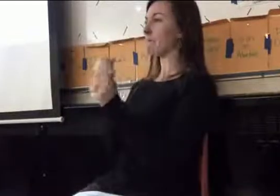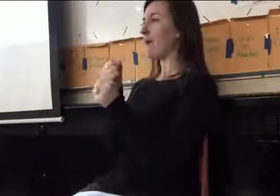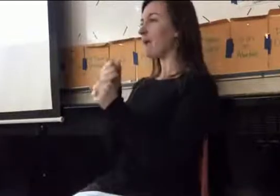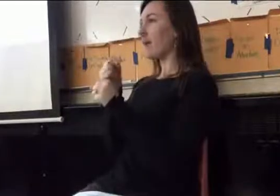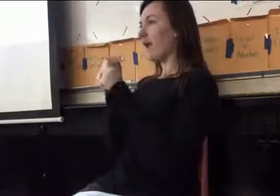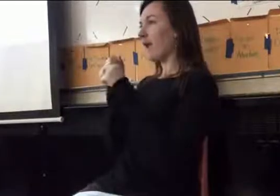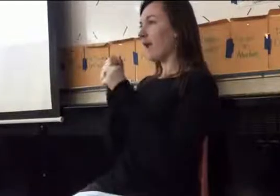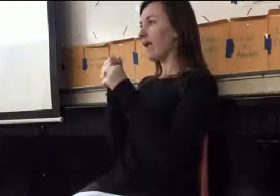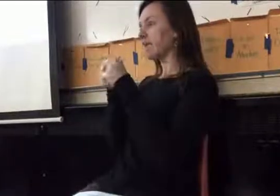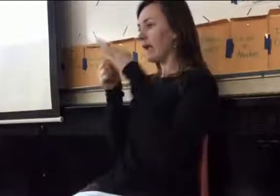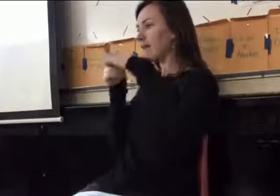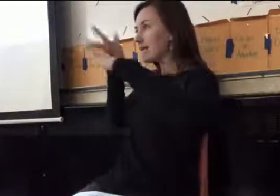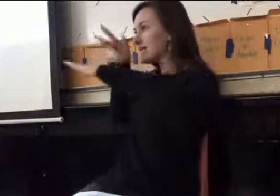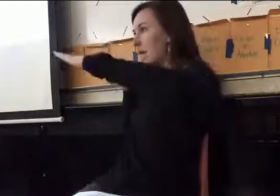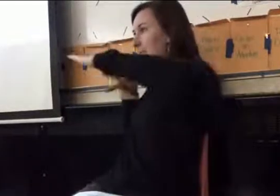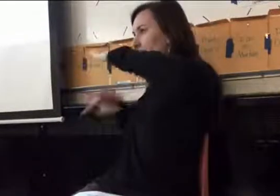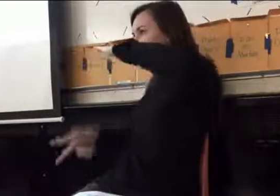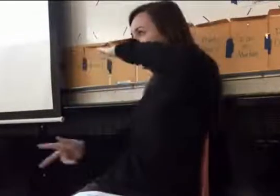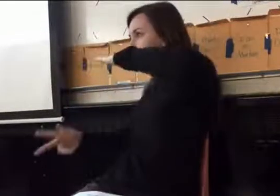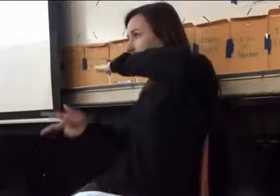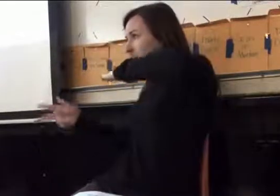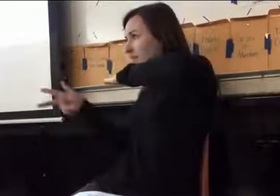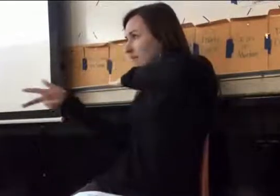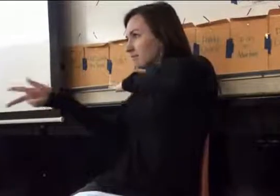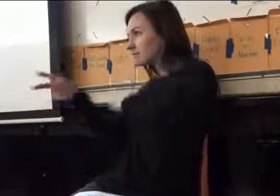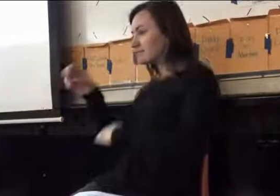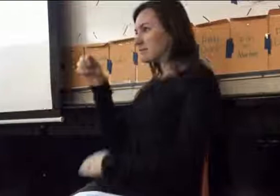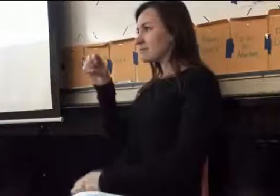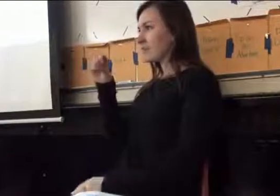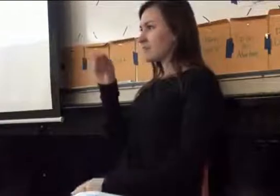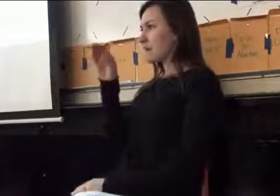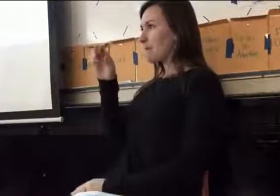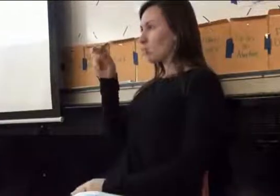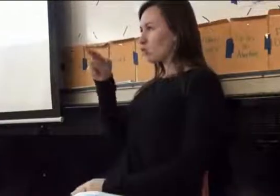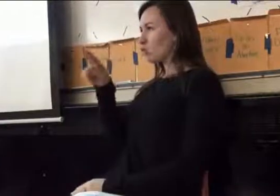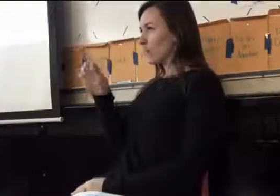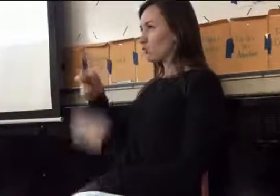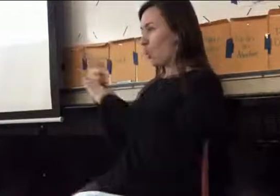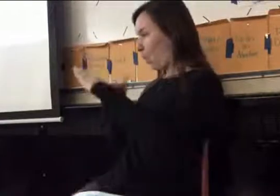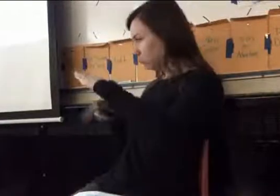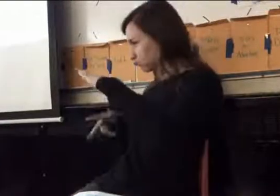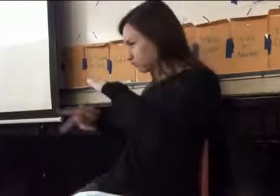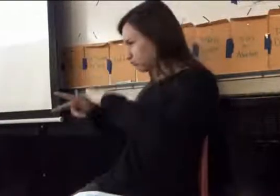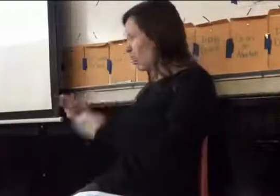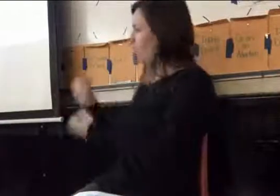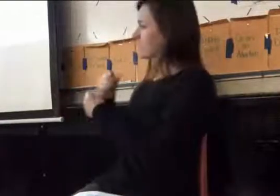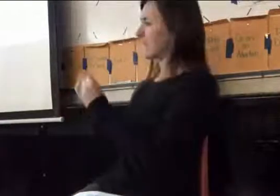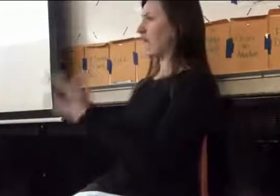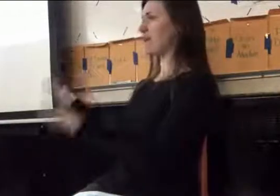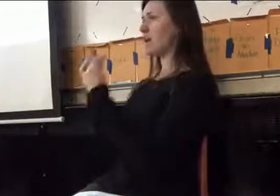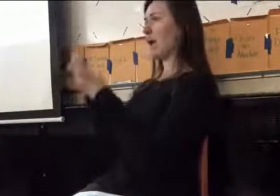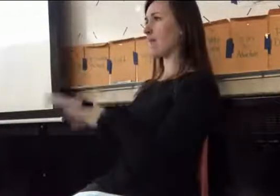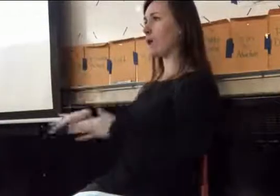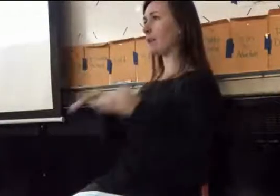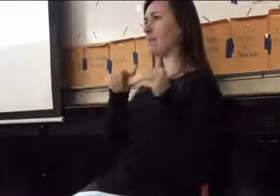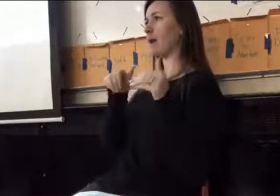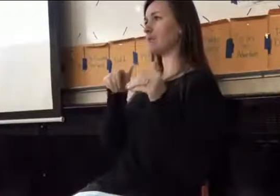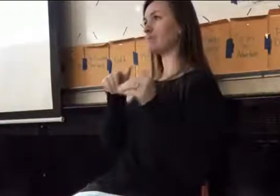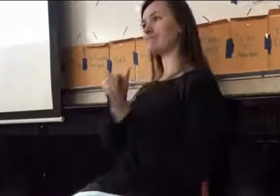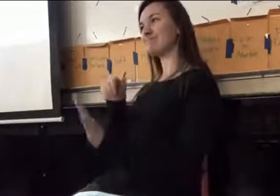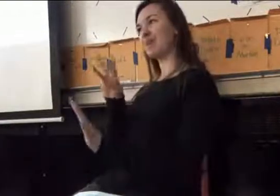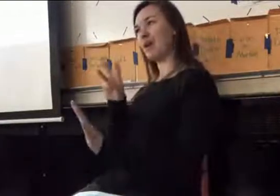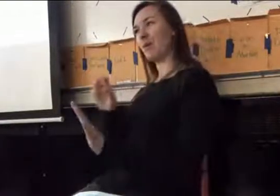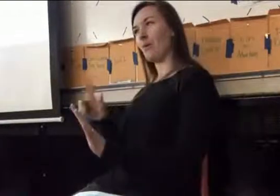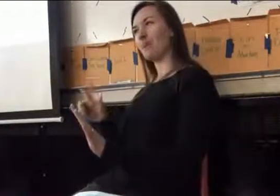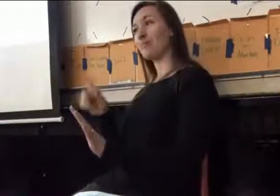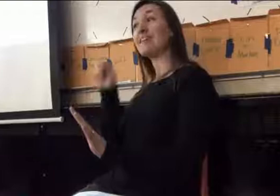go underwater, go through the caves, and then make it over and save these kids and bring them out. Well, this sounds